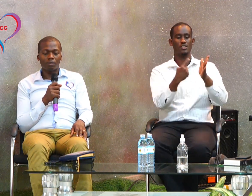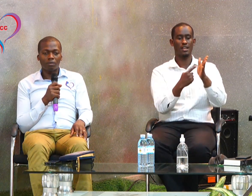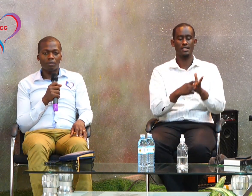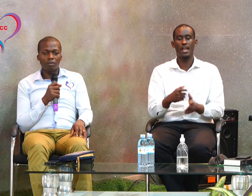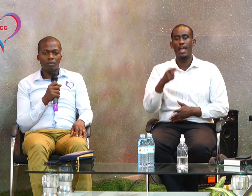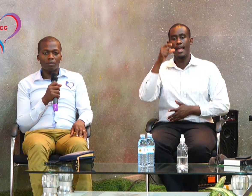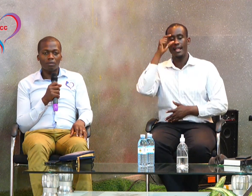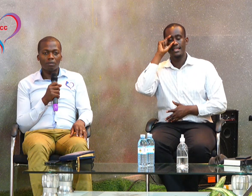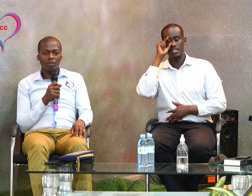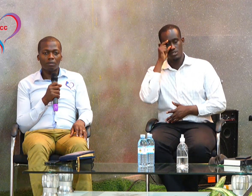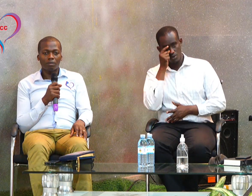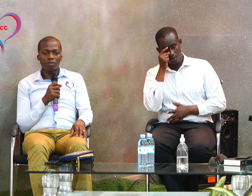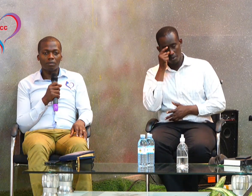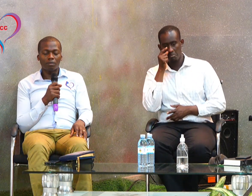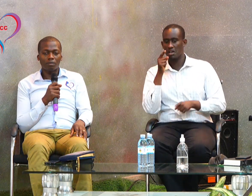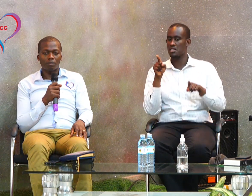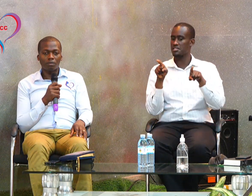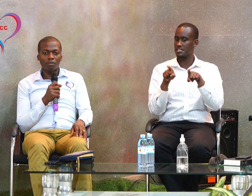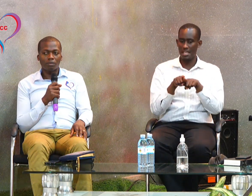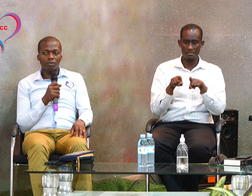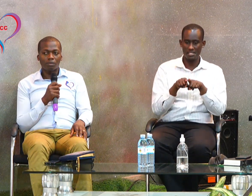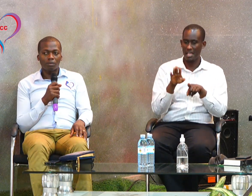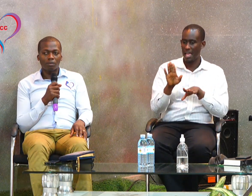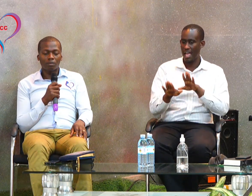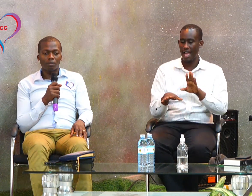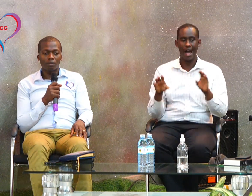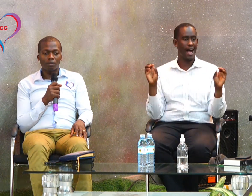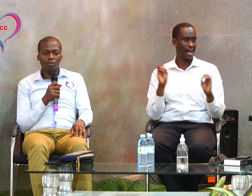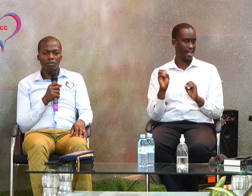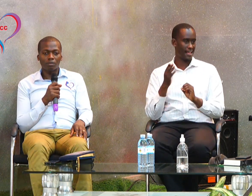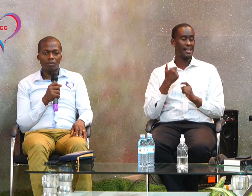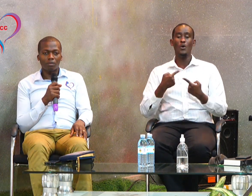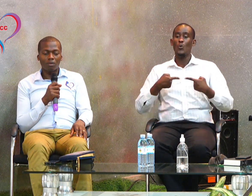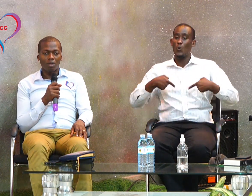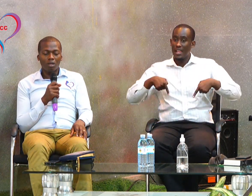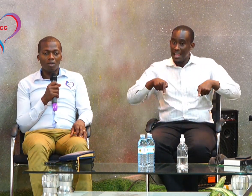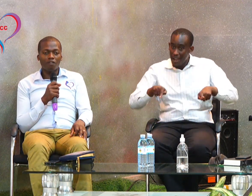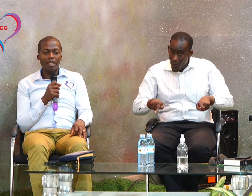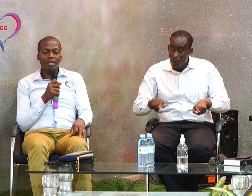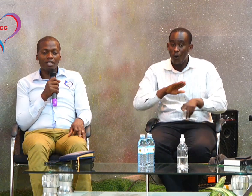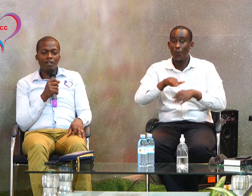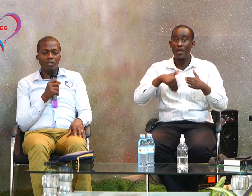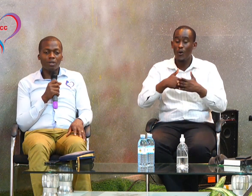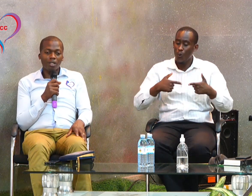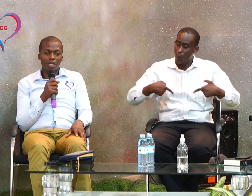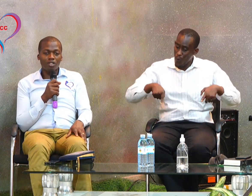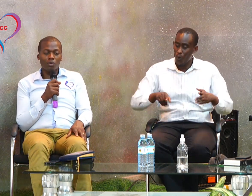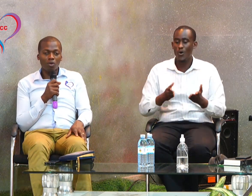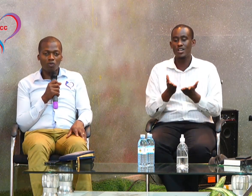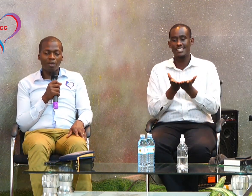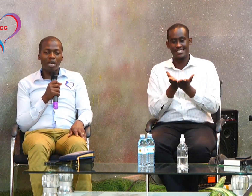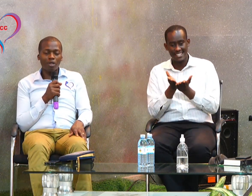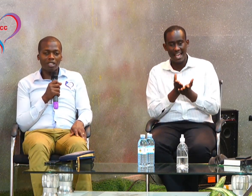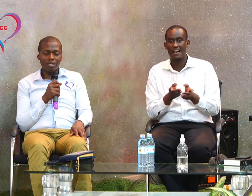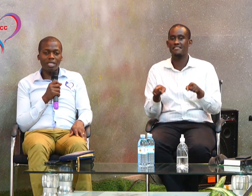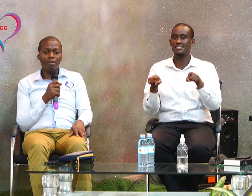ebigere, tebifana gana mikono, mikono tejifana gana ansingo, nenga fena tu serving echintu chechimu. You'll find that in 1 Corinthians